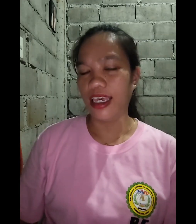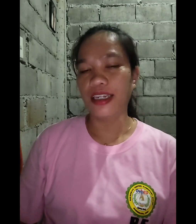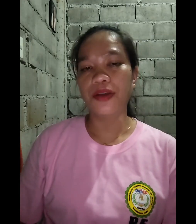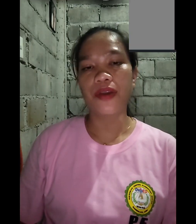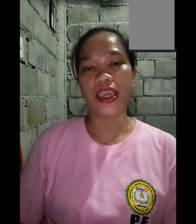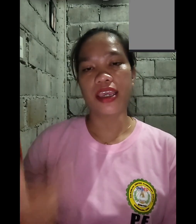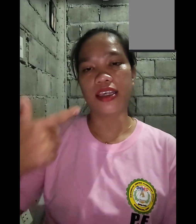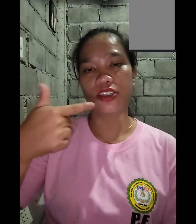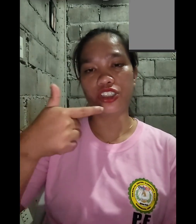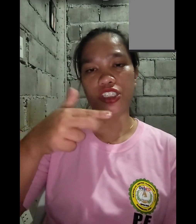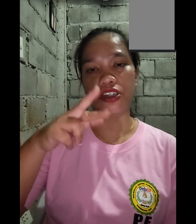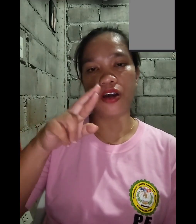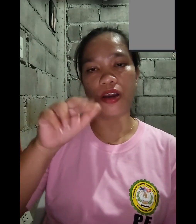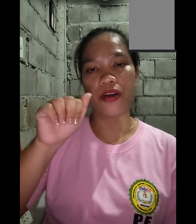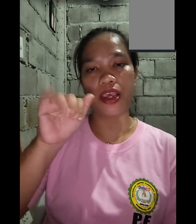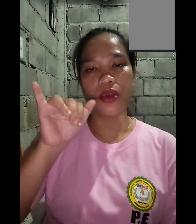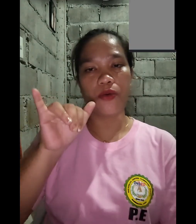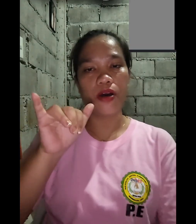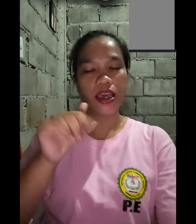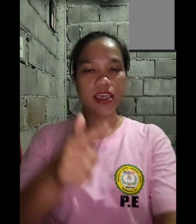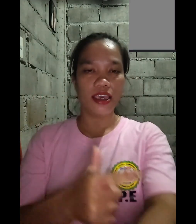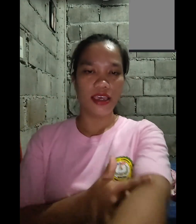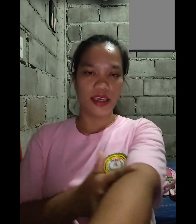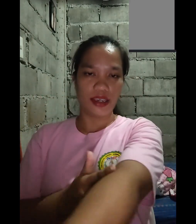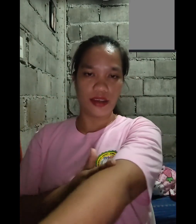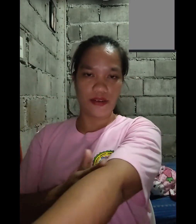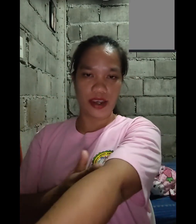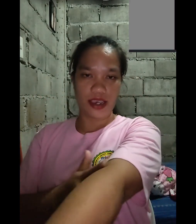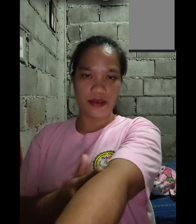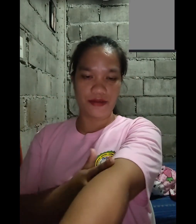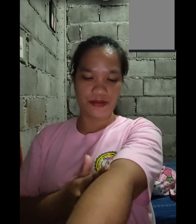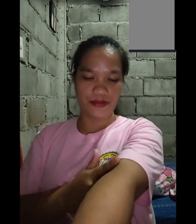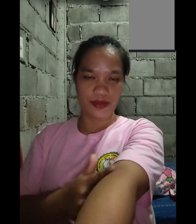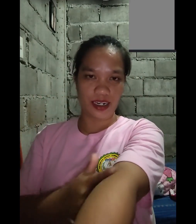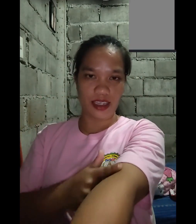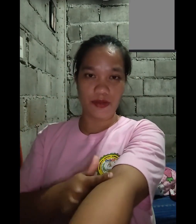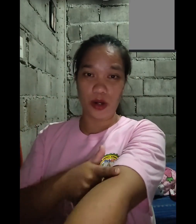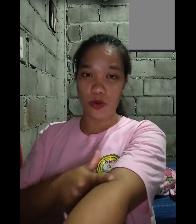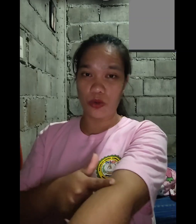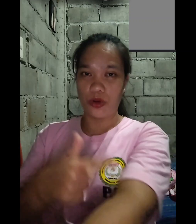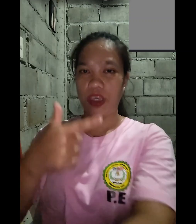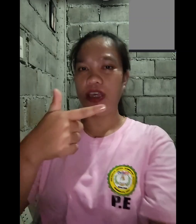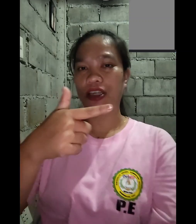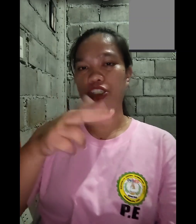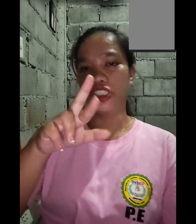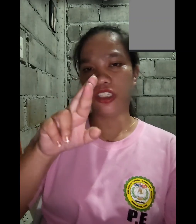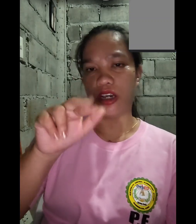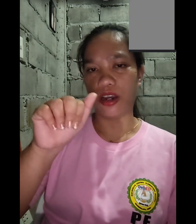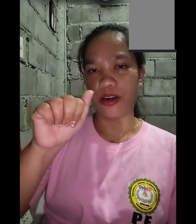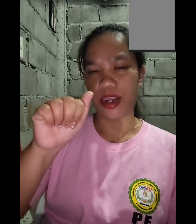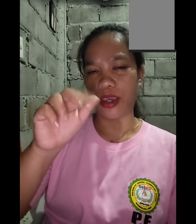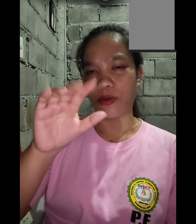Then gray. G-R-A-Y, gray. Ano na pang lugod?